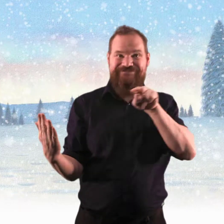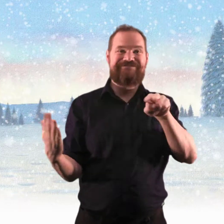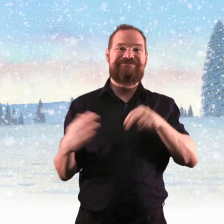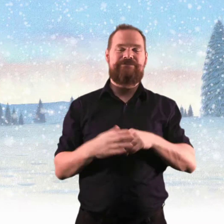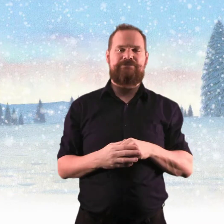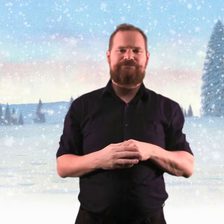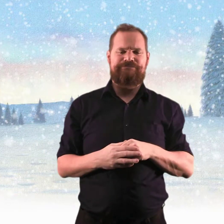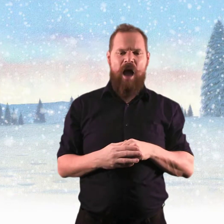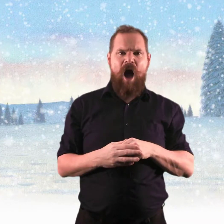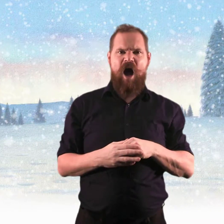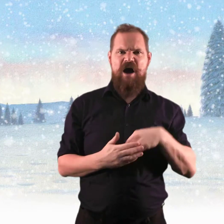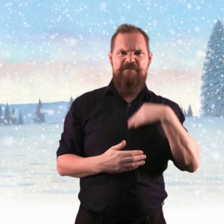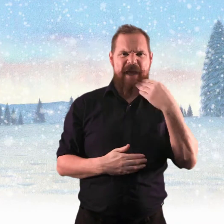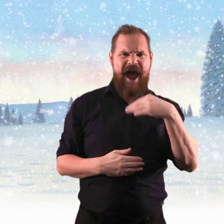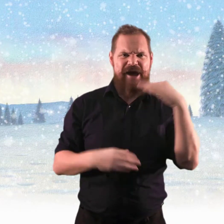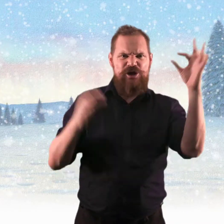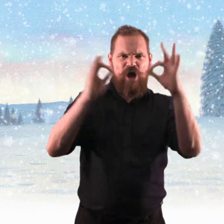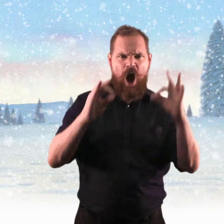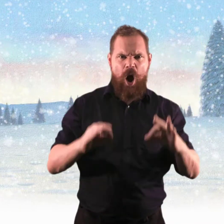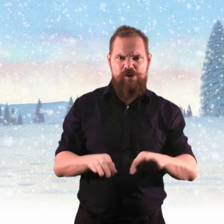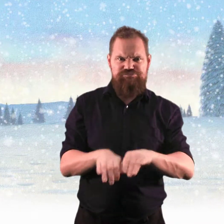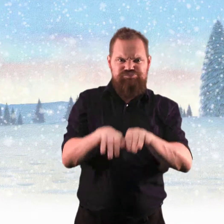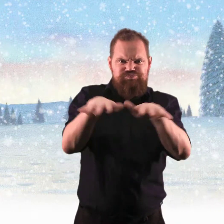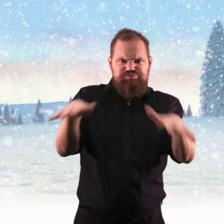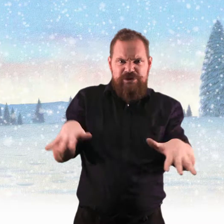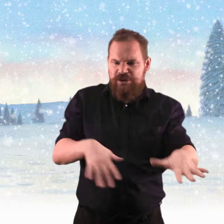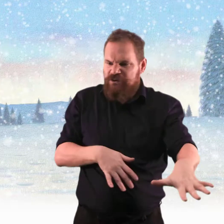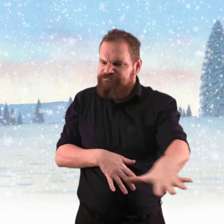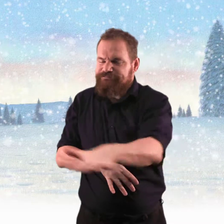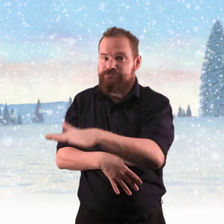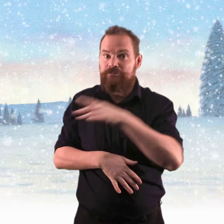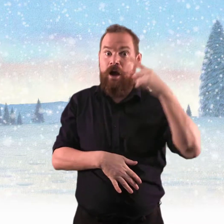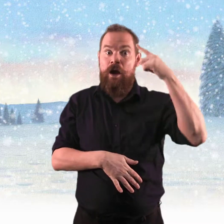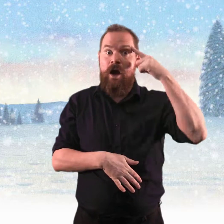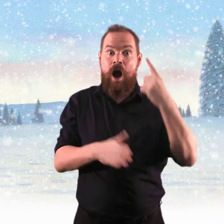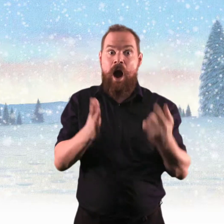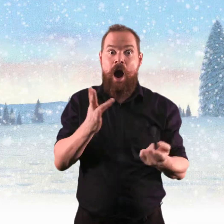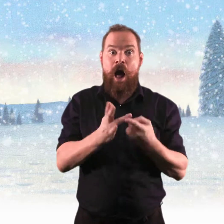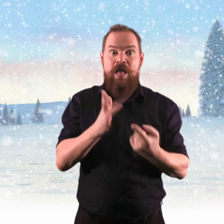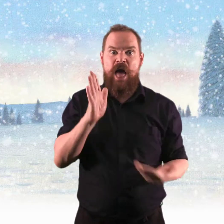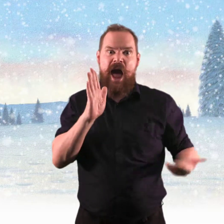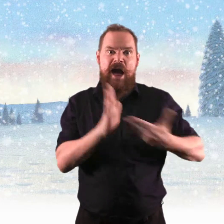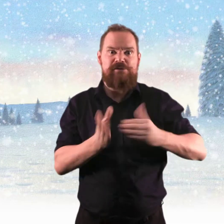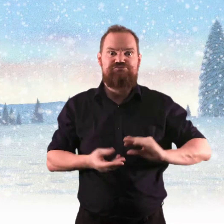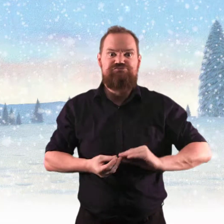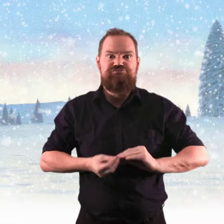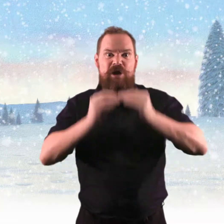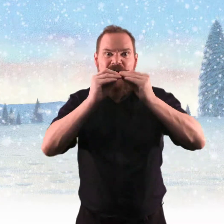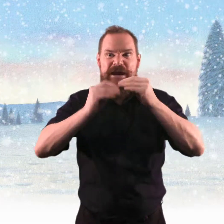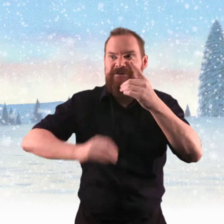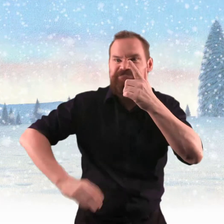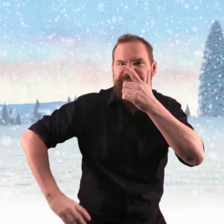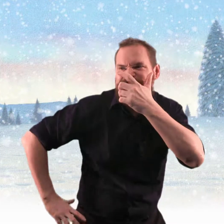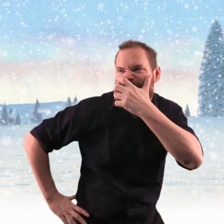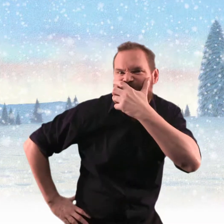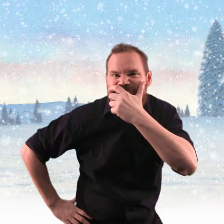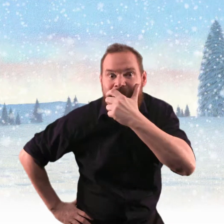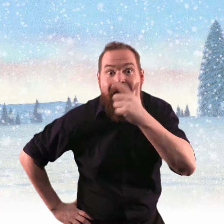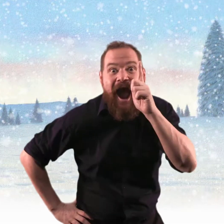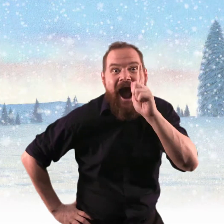as the photograph. But there was still plenty of snow left. Billy had another idea. He started